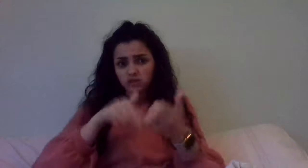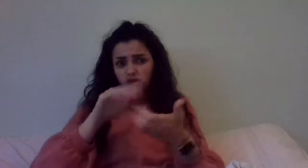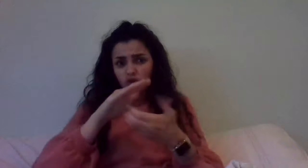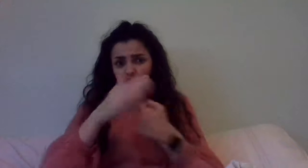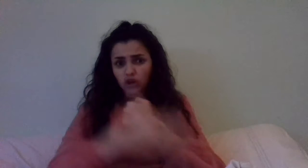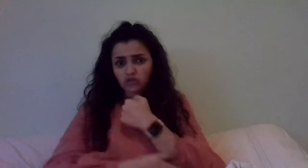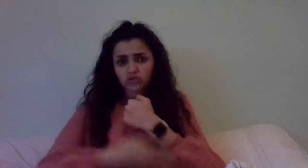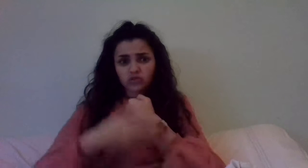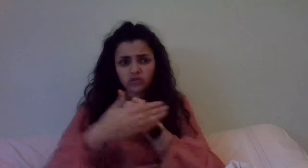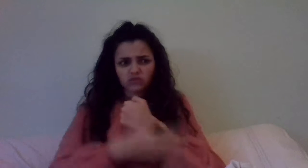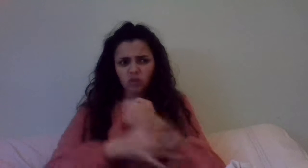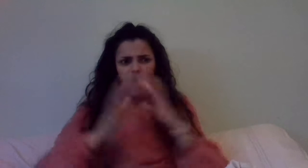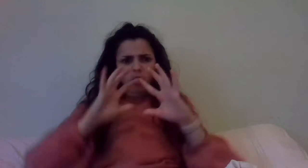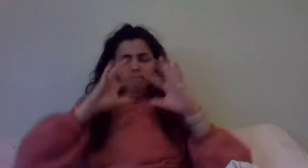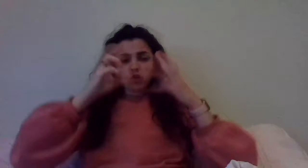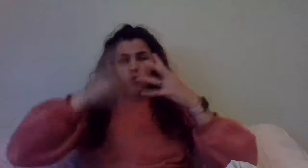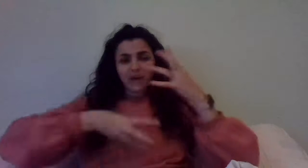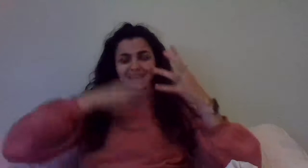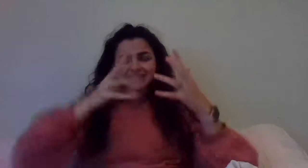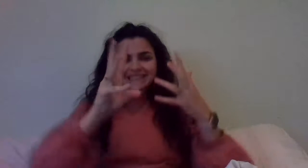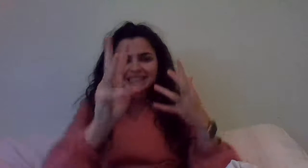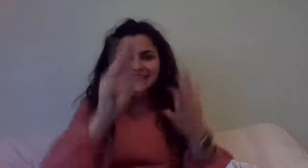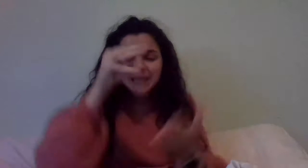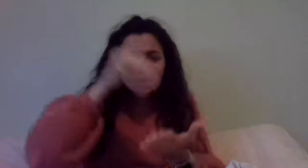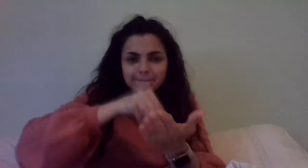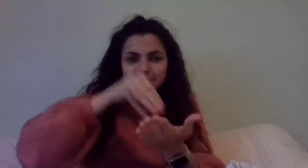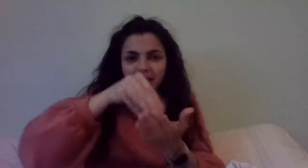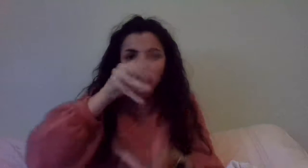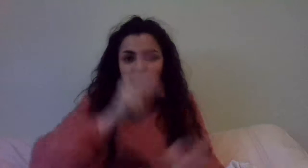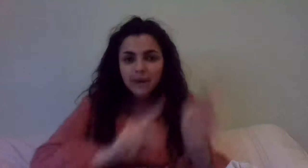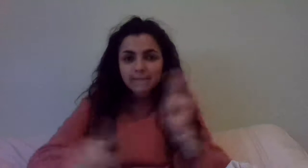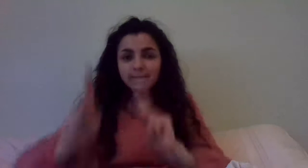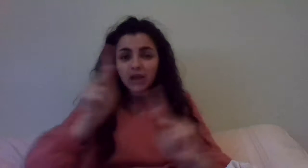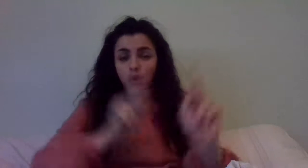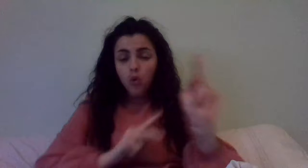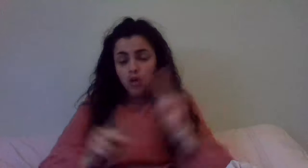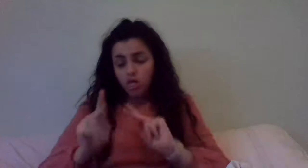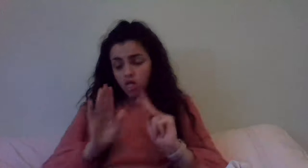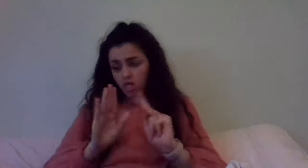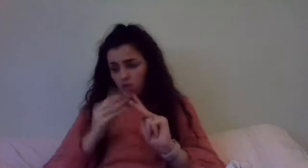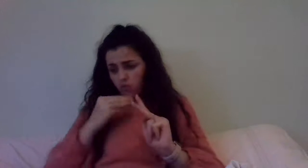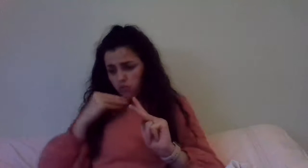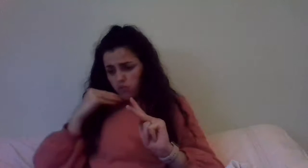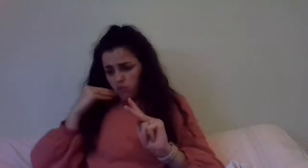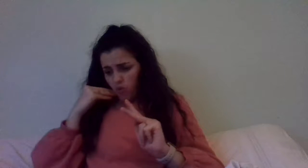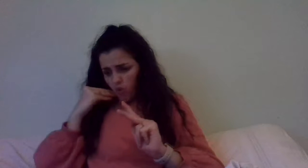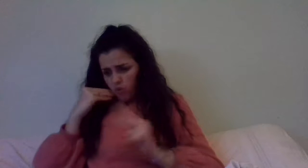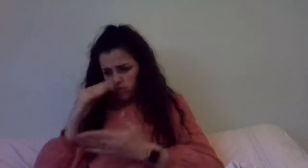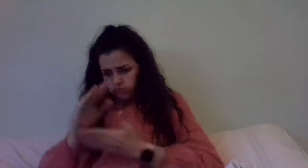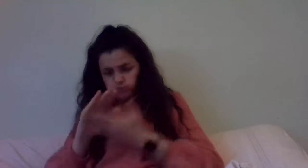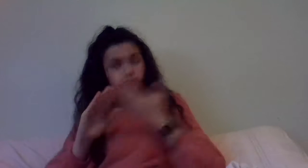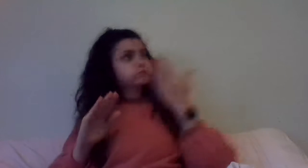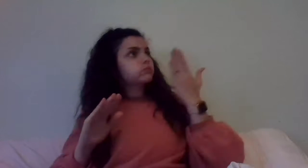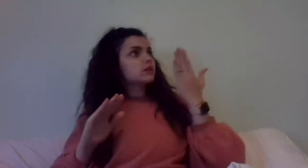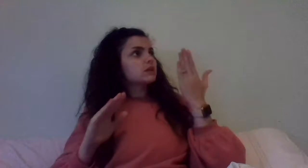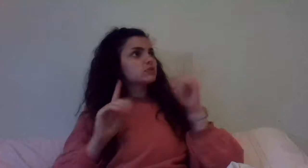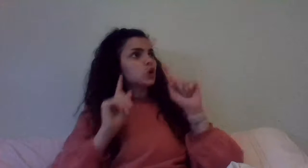6 million people are leaving their homes to come and find a new life. This is